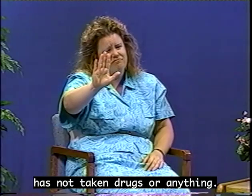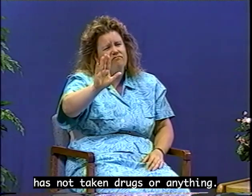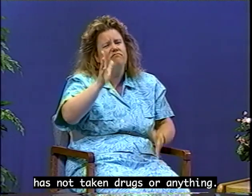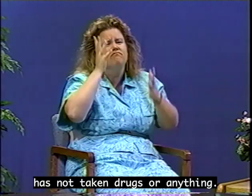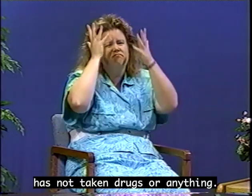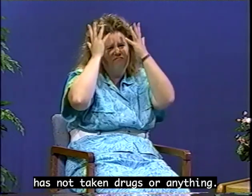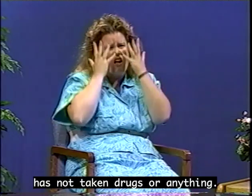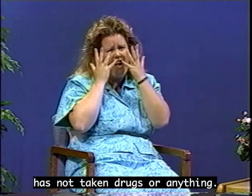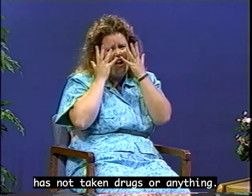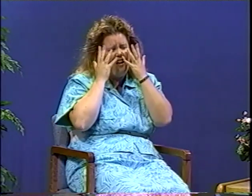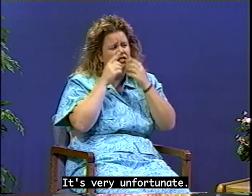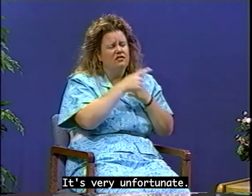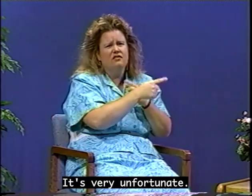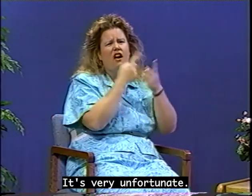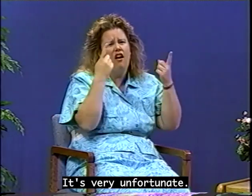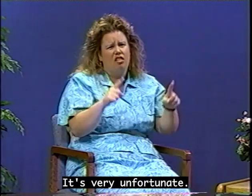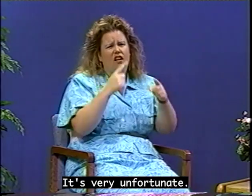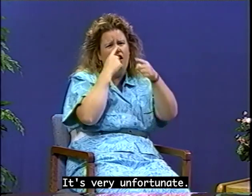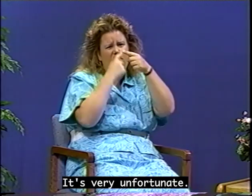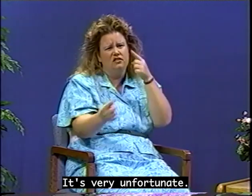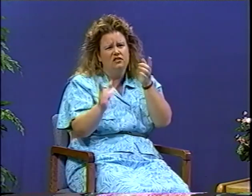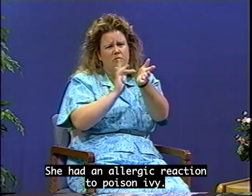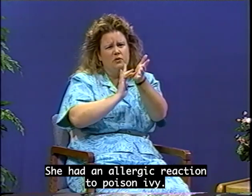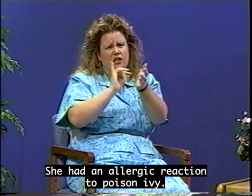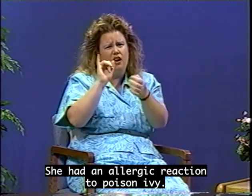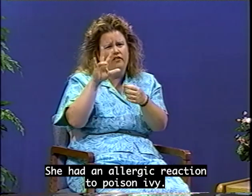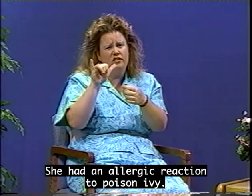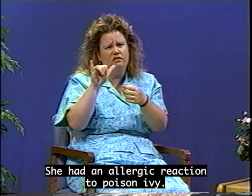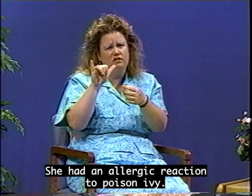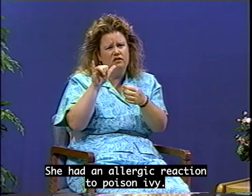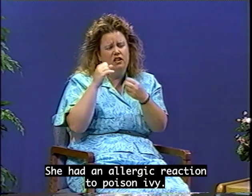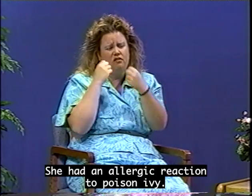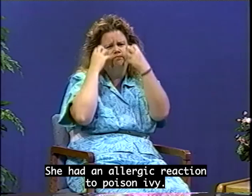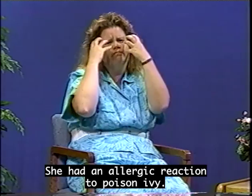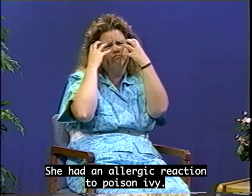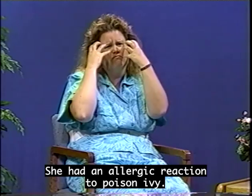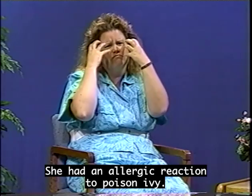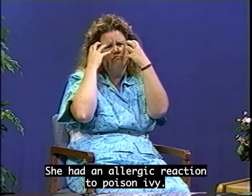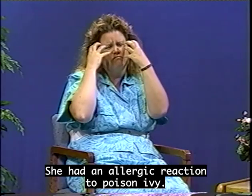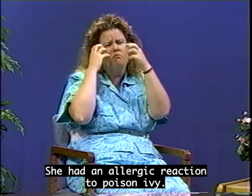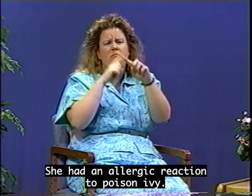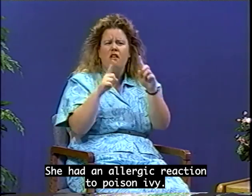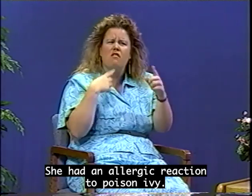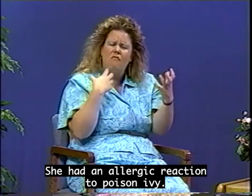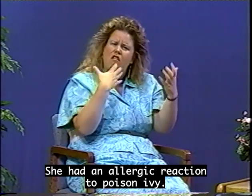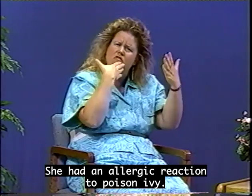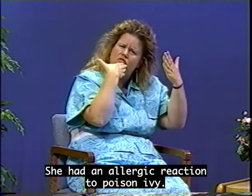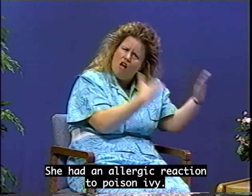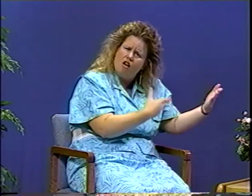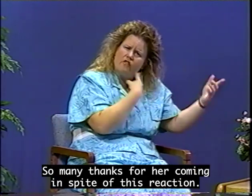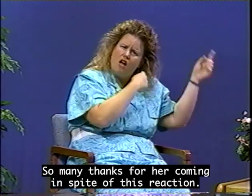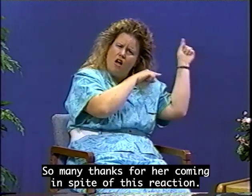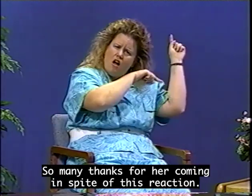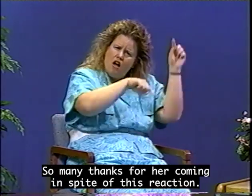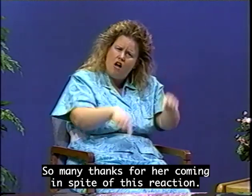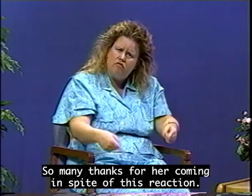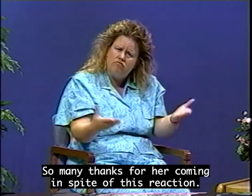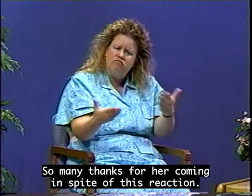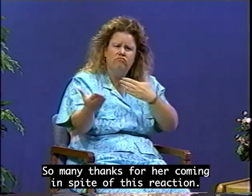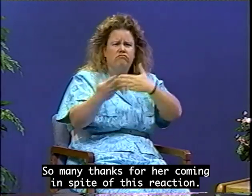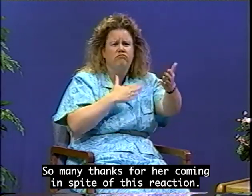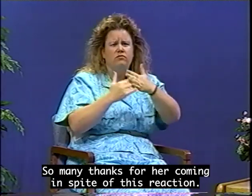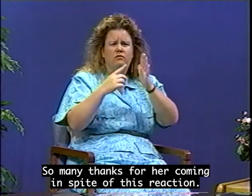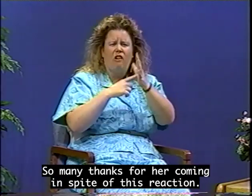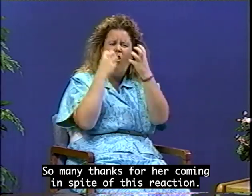not taken drugs or anything. It's very unfortunate. She had an allergic reaction to poison ivy. So